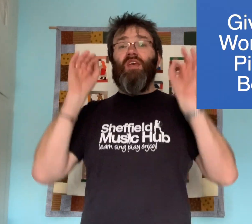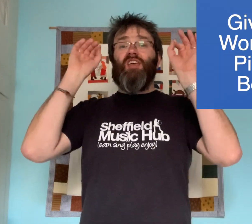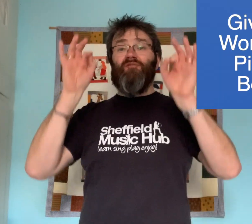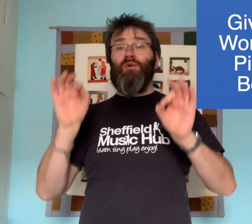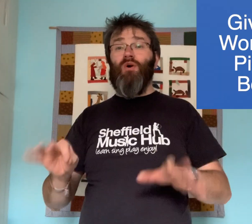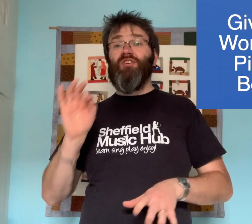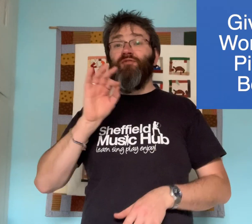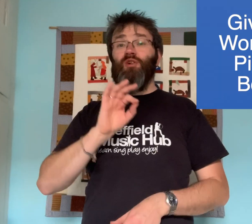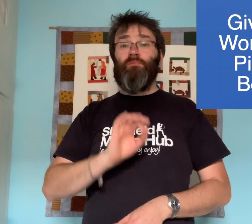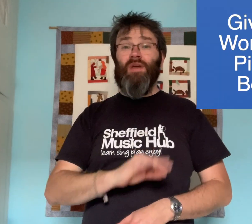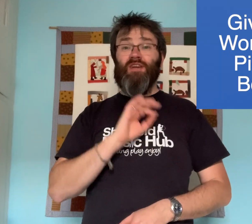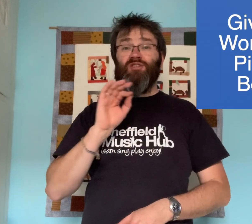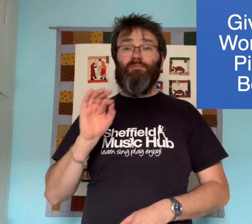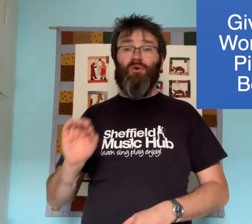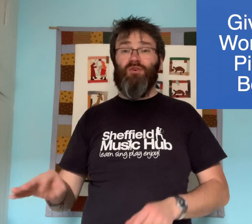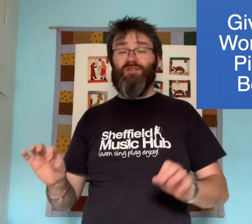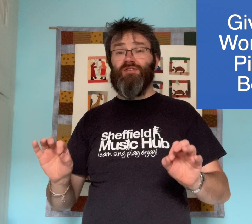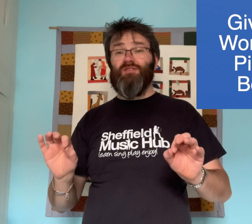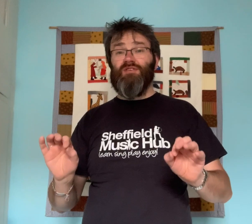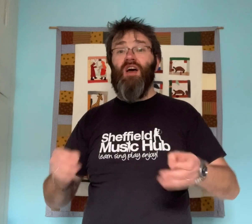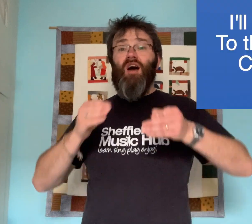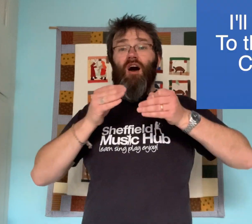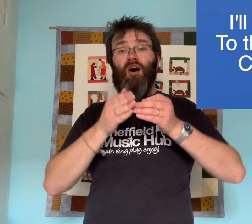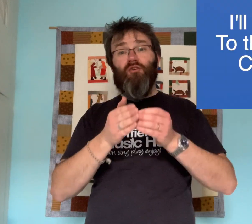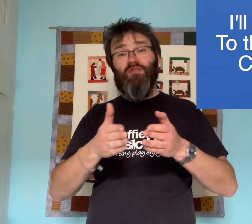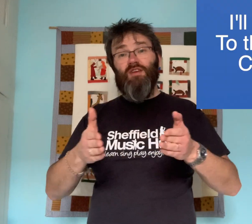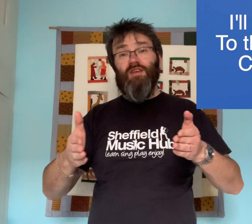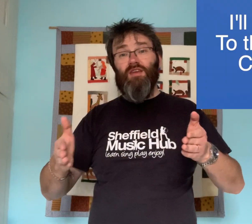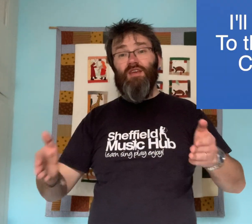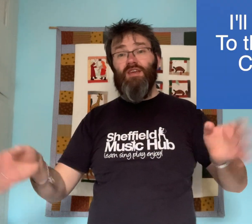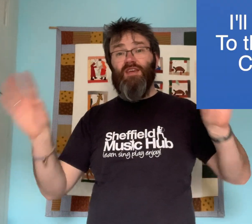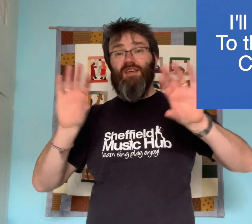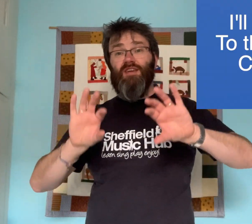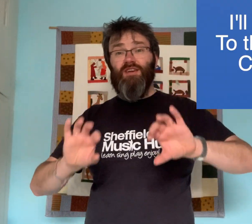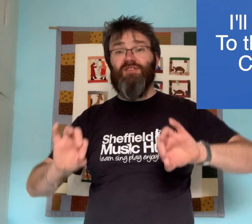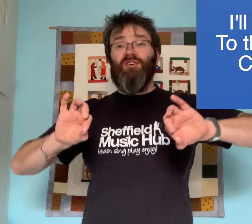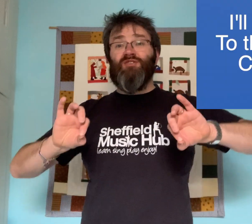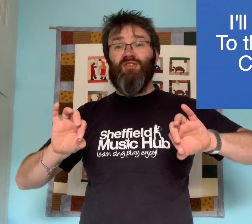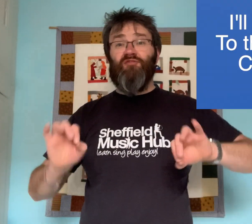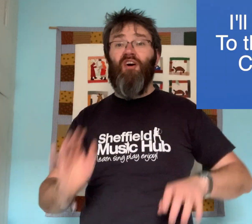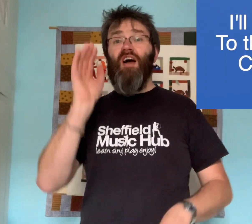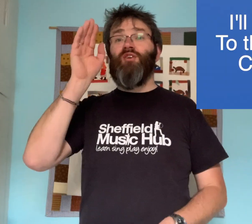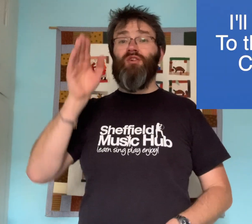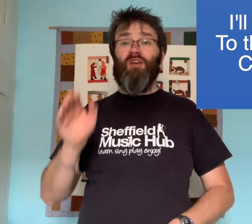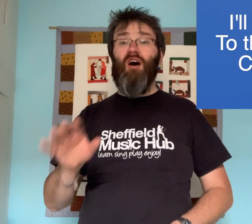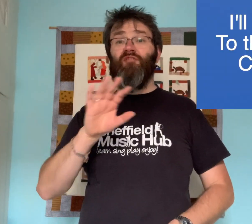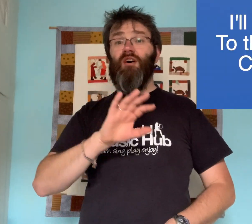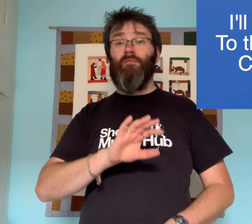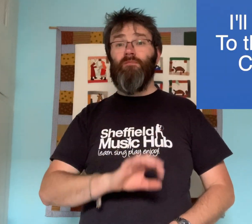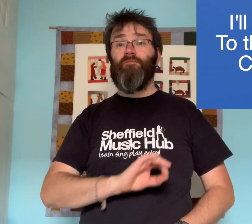Give me wonderful picture books. I'll read to the final cover.